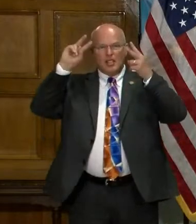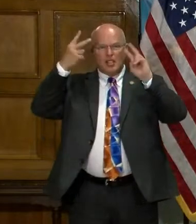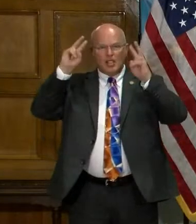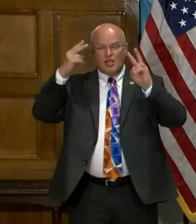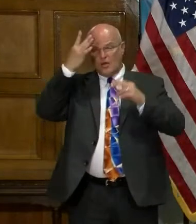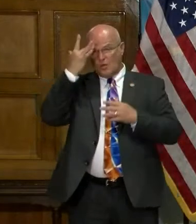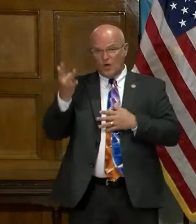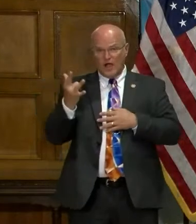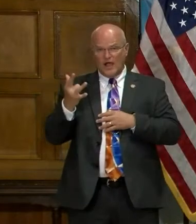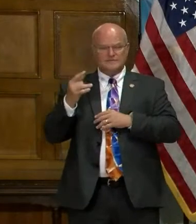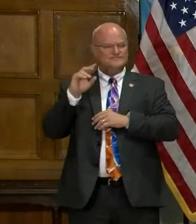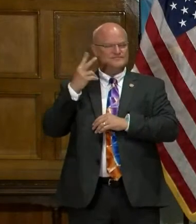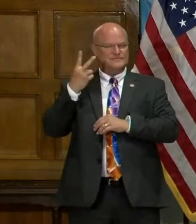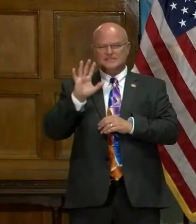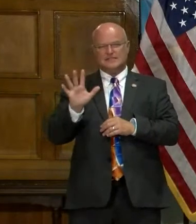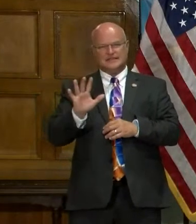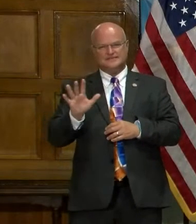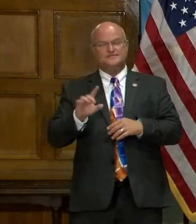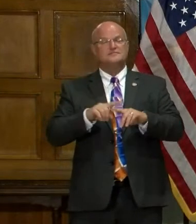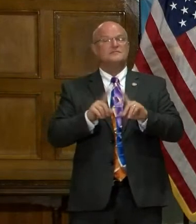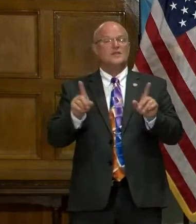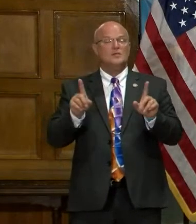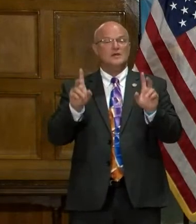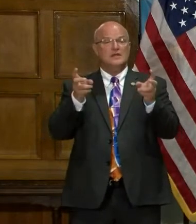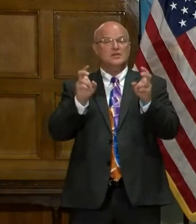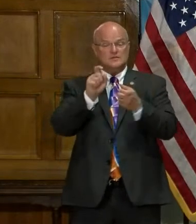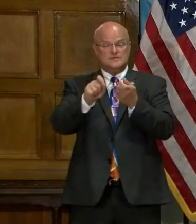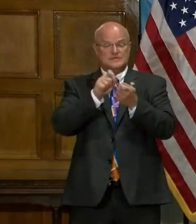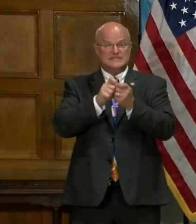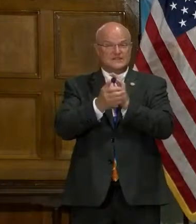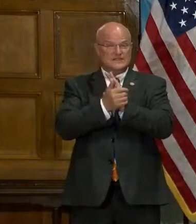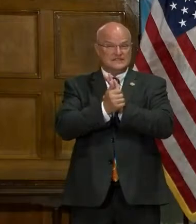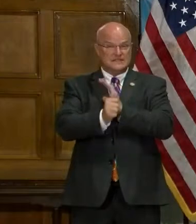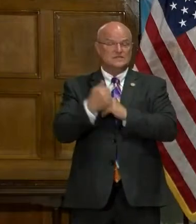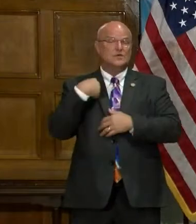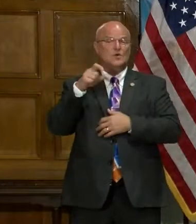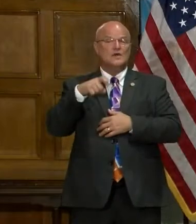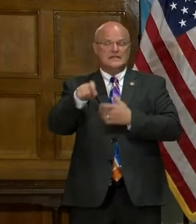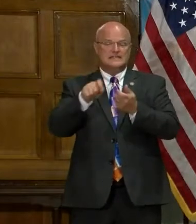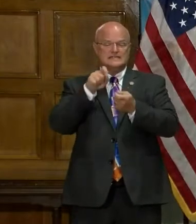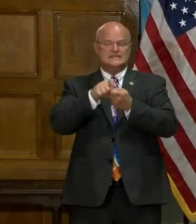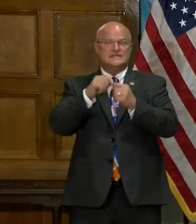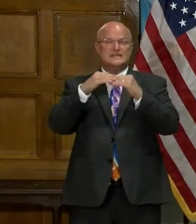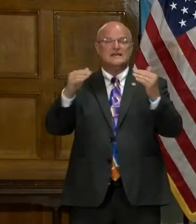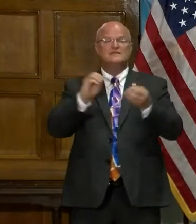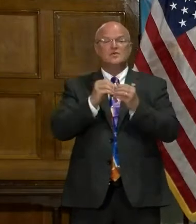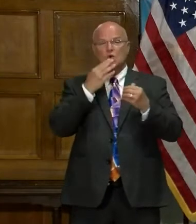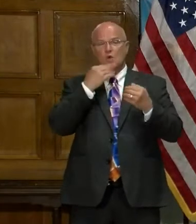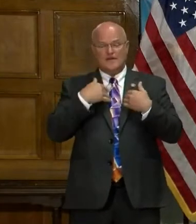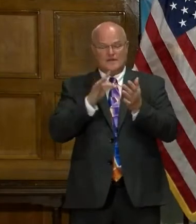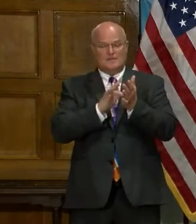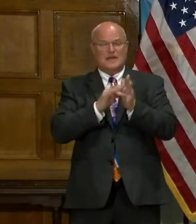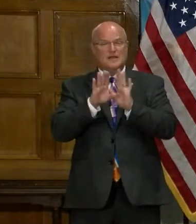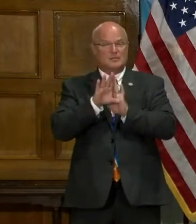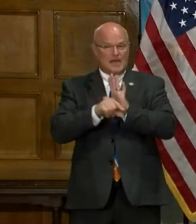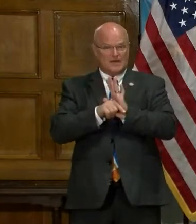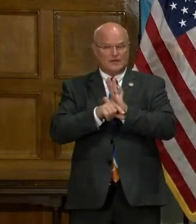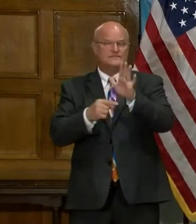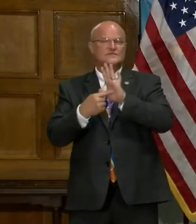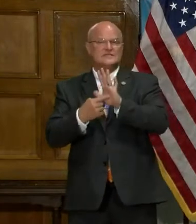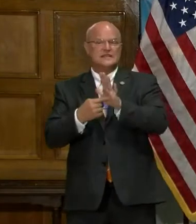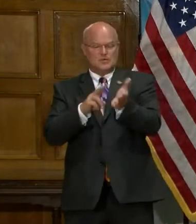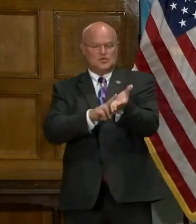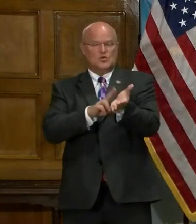misinformation because they had a misunderstanding. But in terms of specific skills, we do need a certain number who have a medical background. For